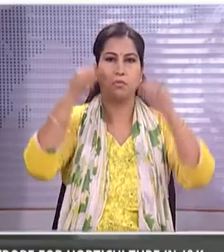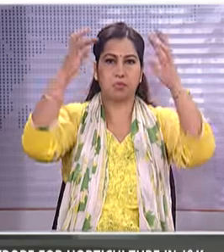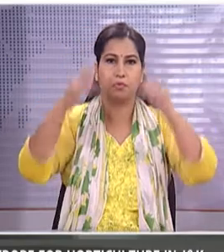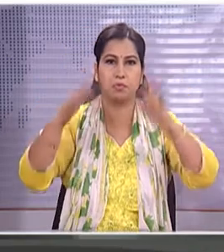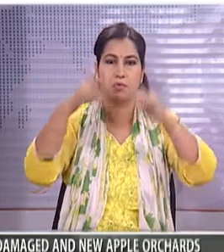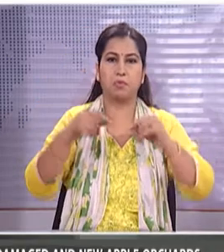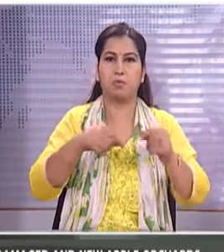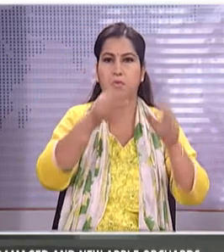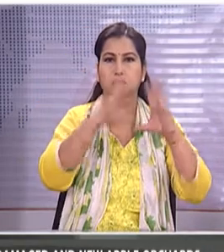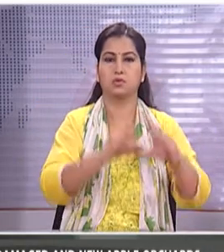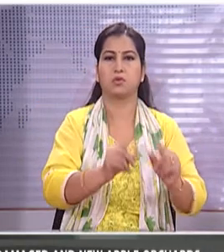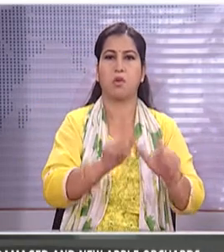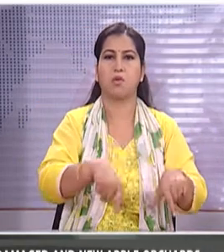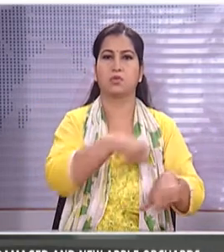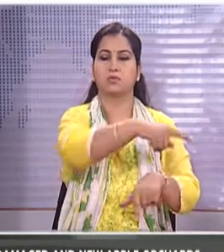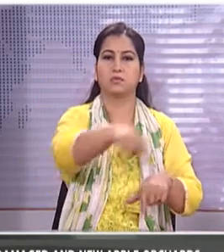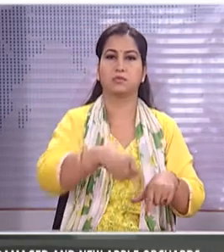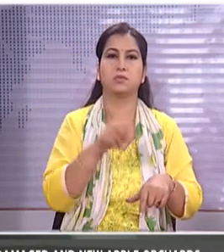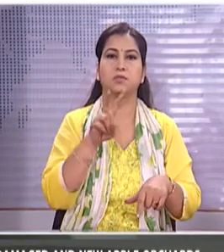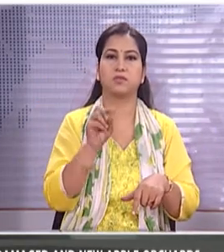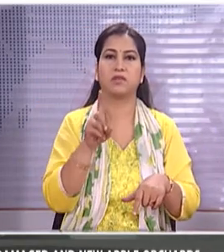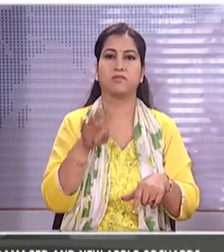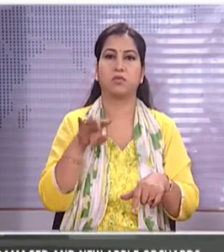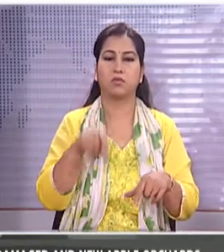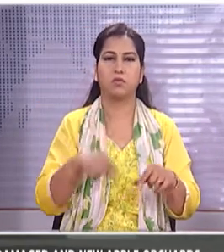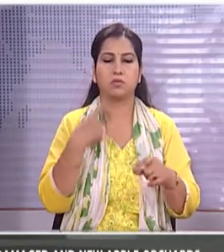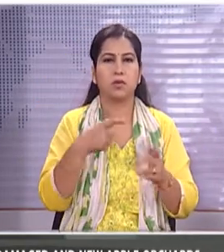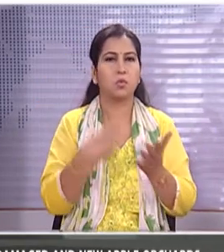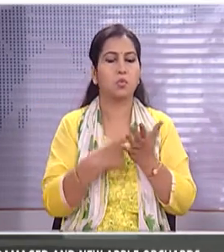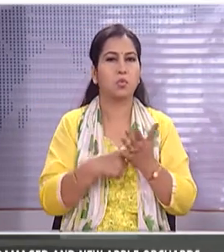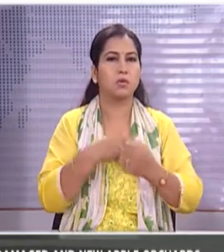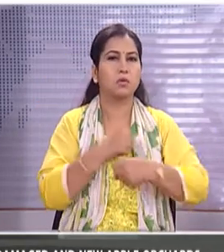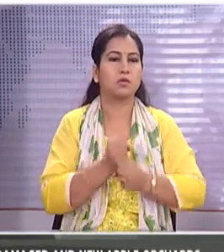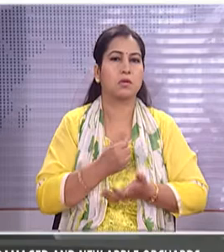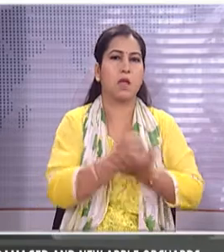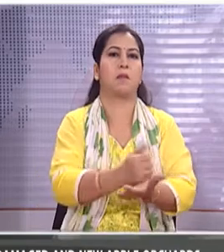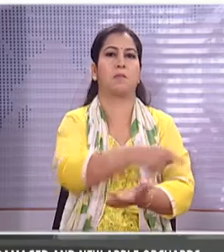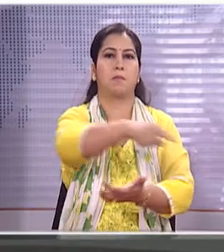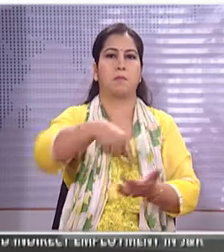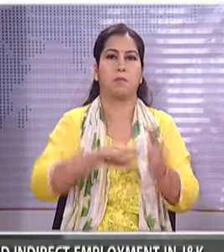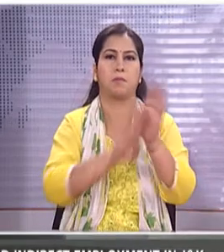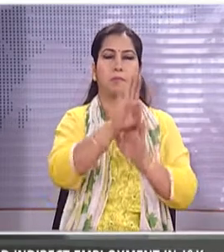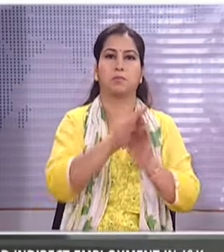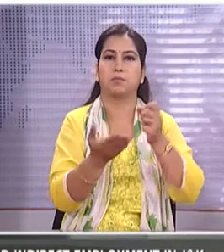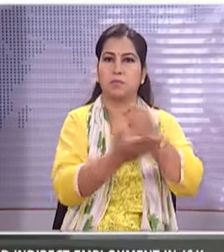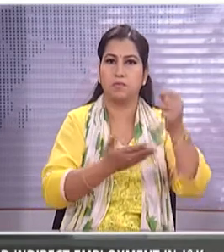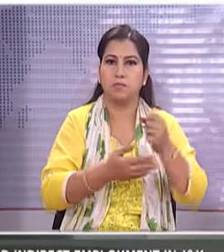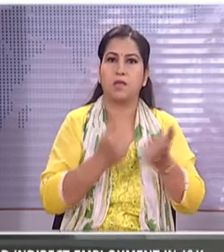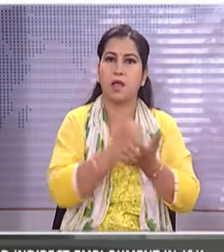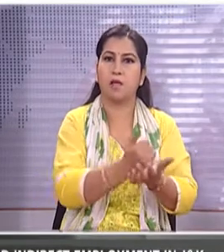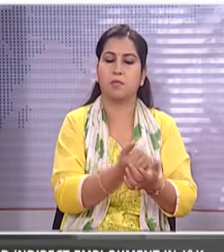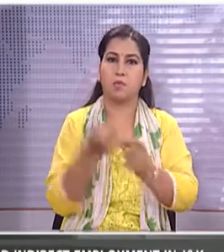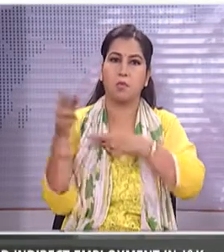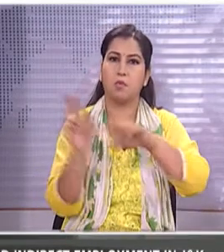in 2014, Union Cabinet has decided to relax norms under Mission for Integrated Development of Horticulture to help